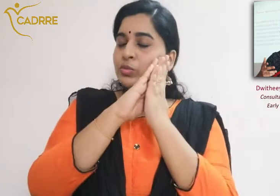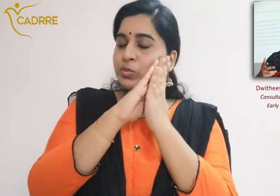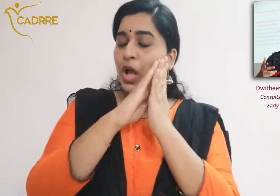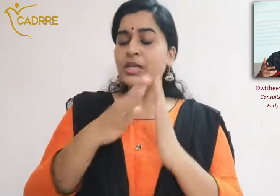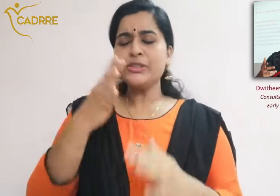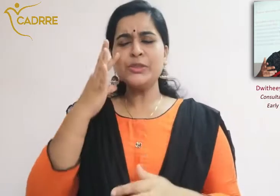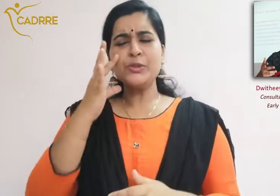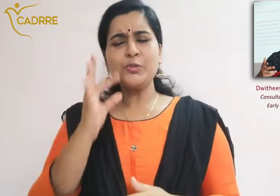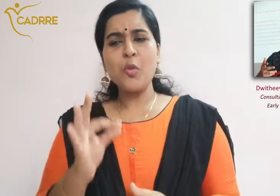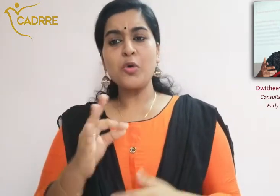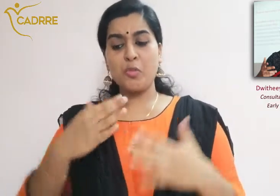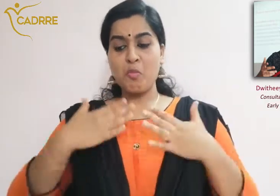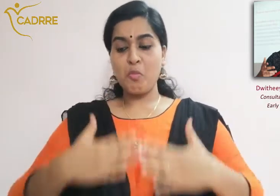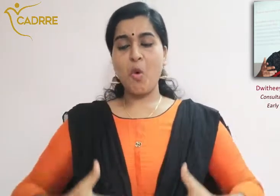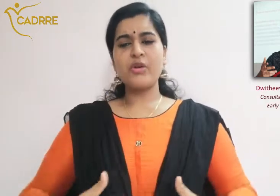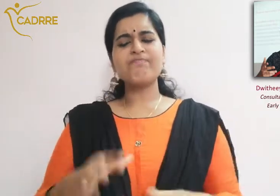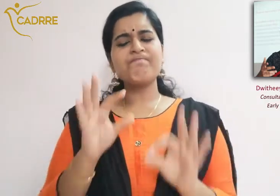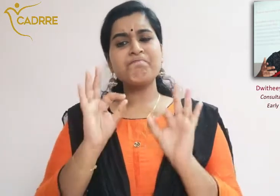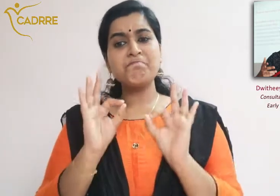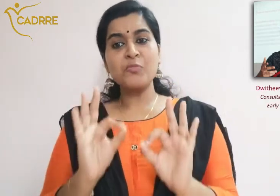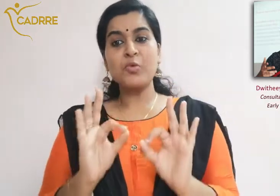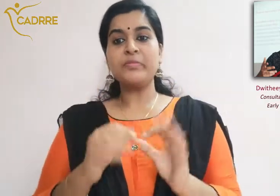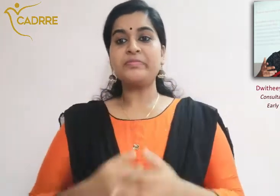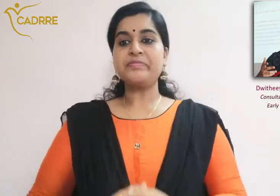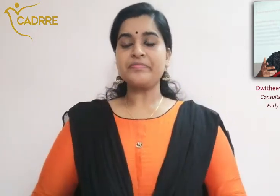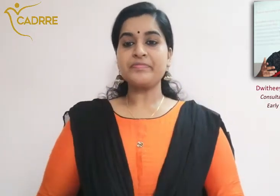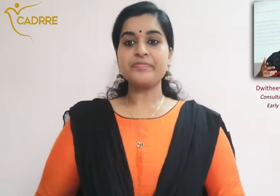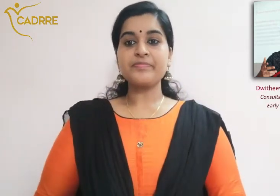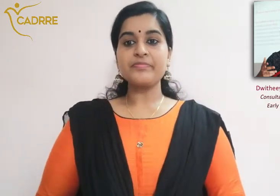as the good things it does for your body.